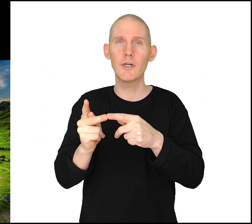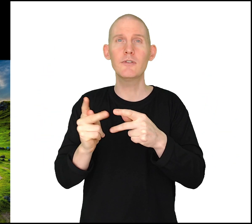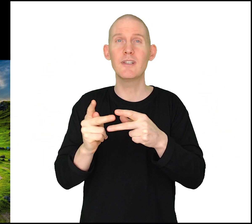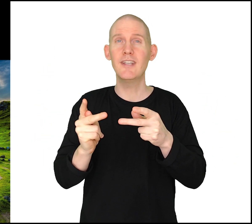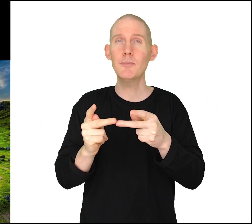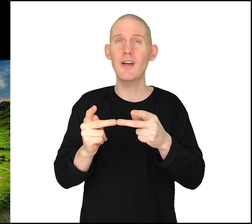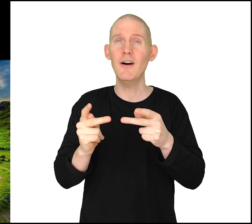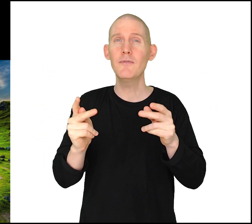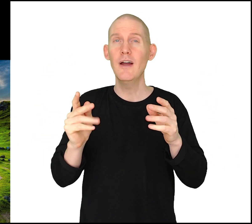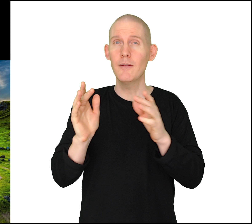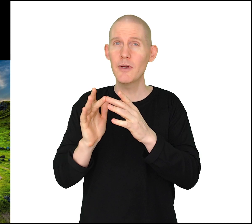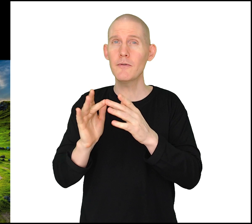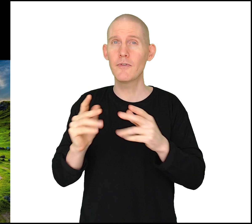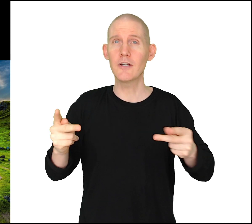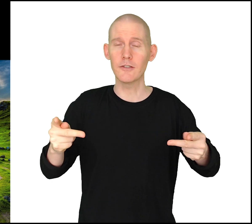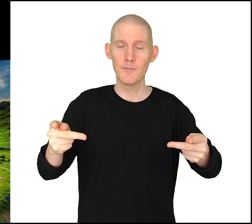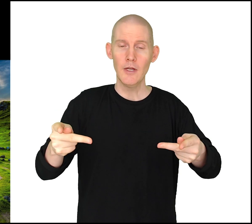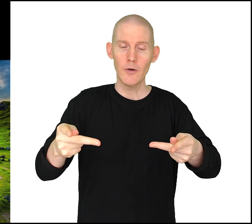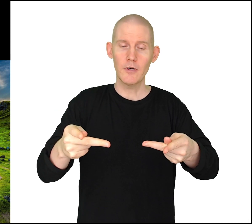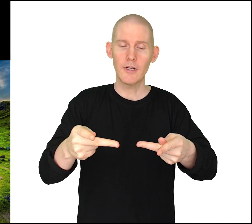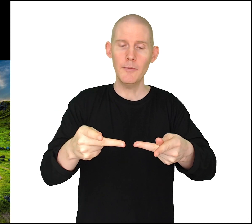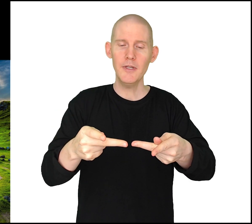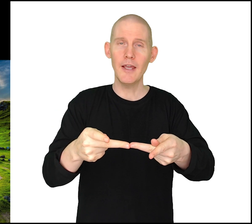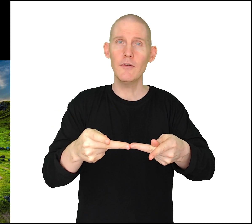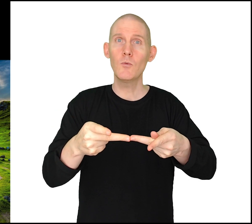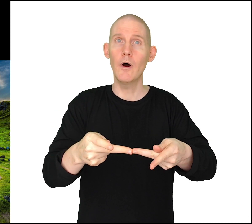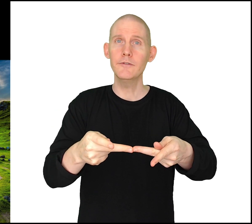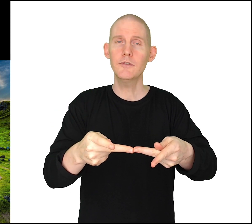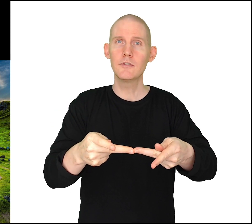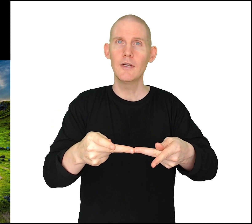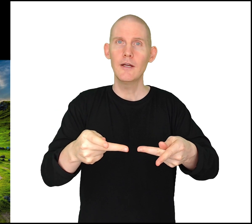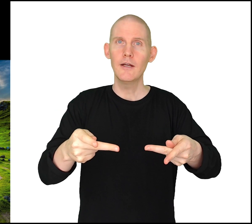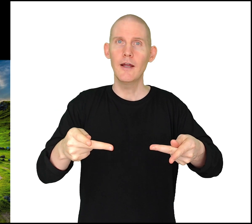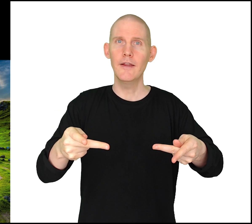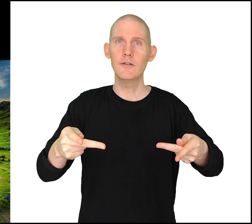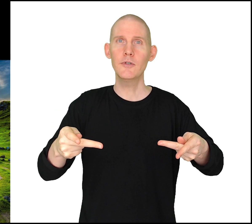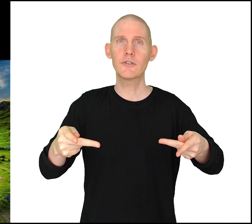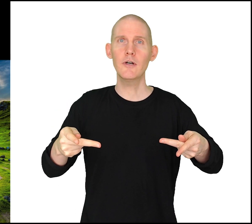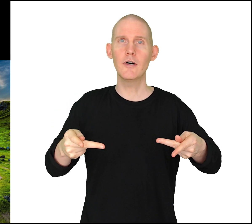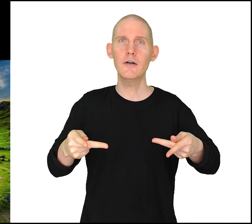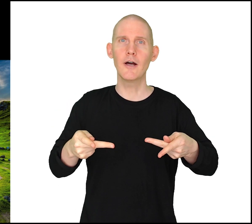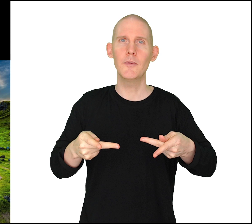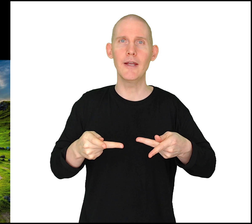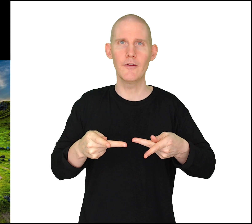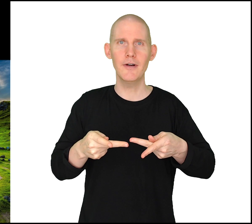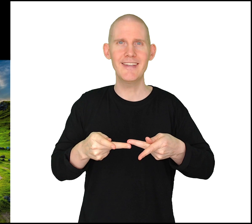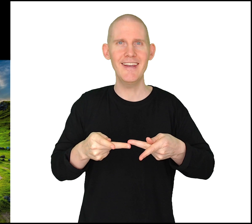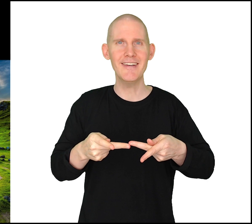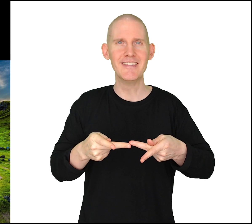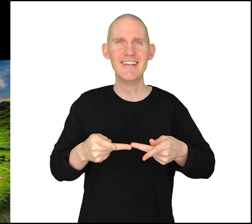the tips of the middle fingers. We're going to come together once and then do a circle, come together again.